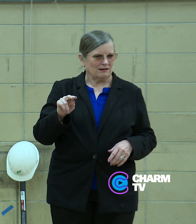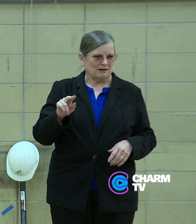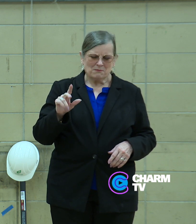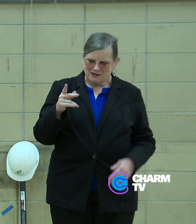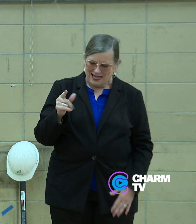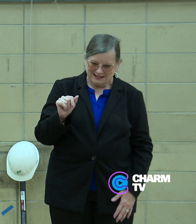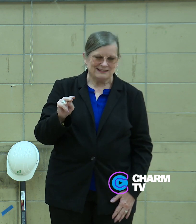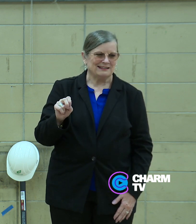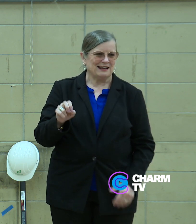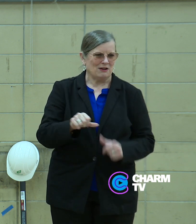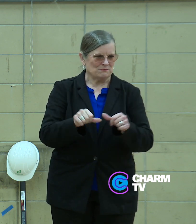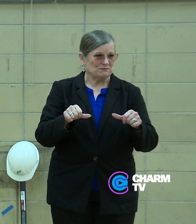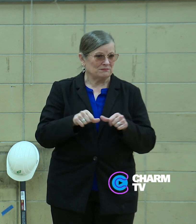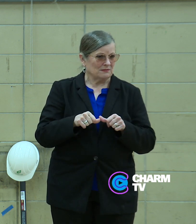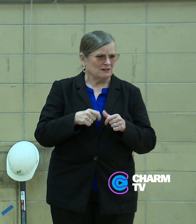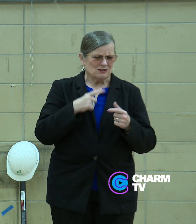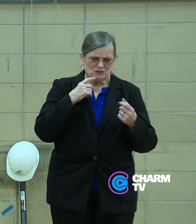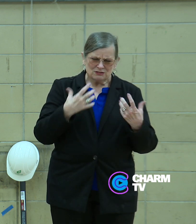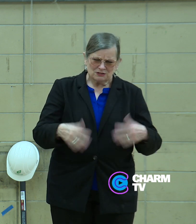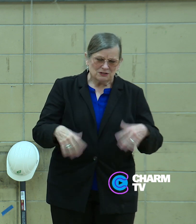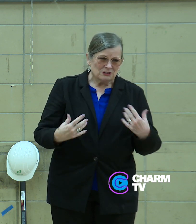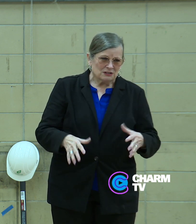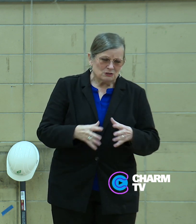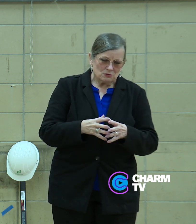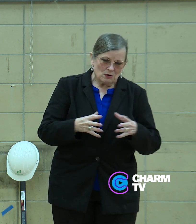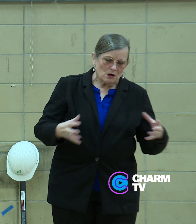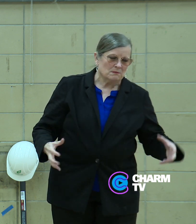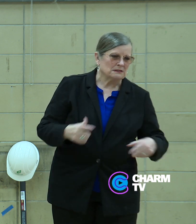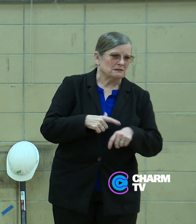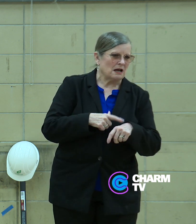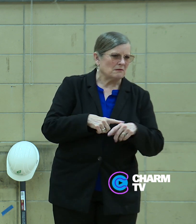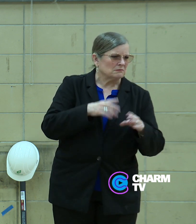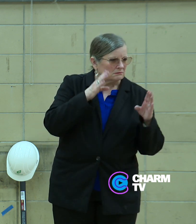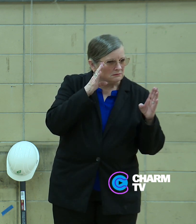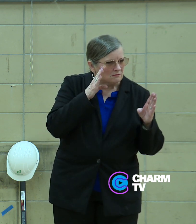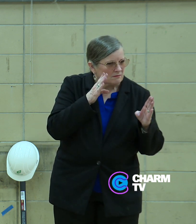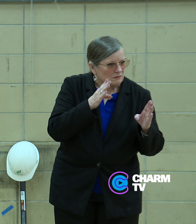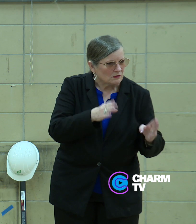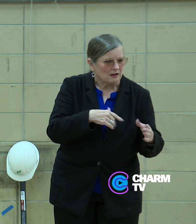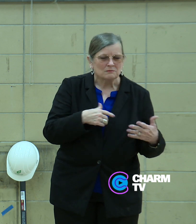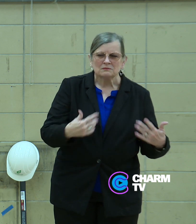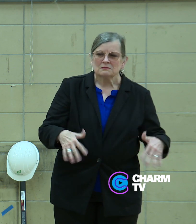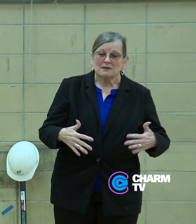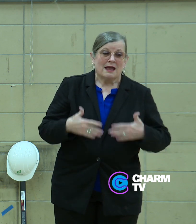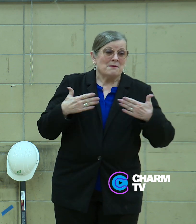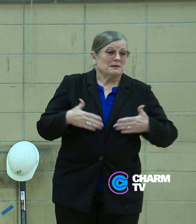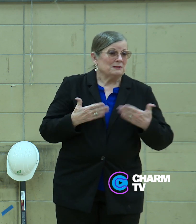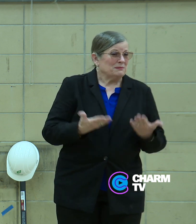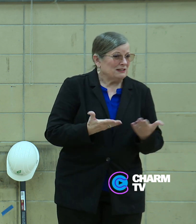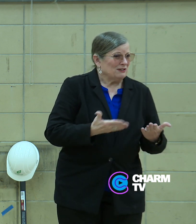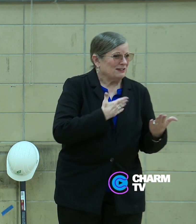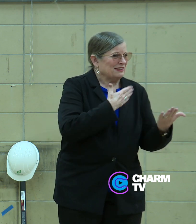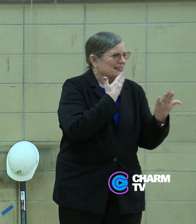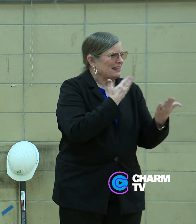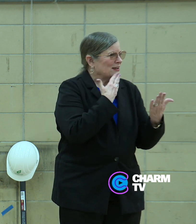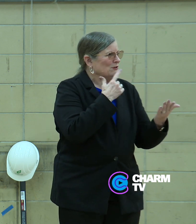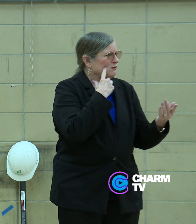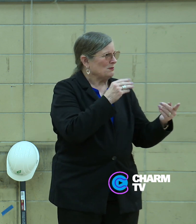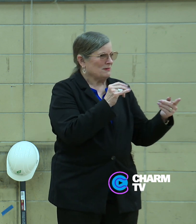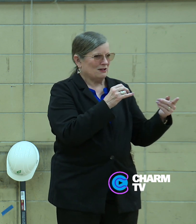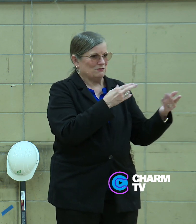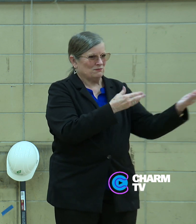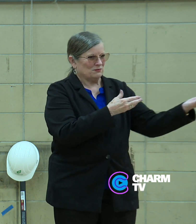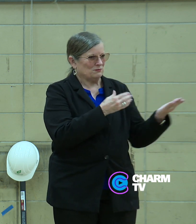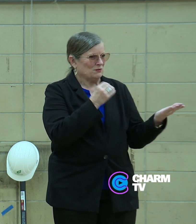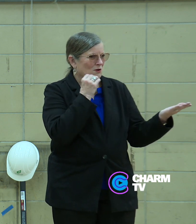so much time as a young man. I'm pleasure to be here with our community leader, Ms. Spence. Thank you, ma'am, for welcoming me back home to